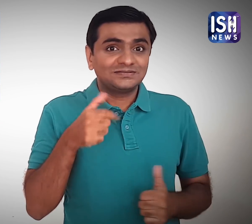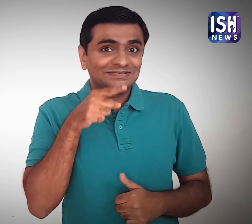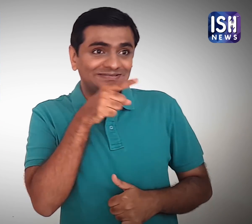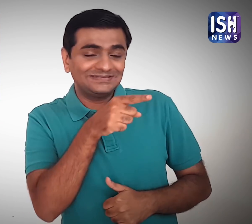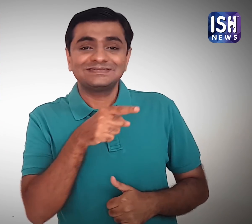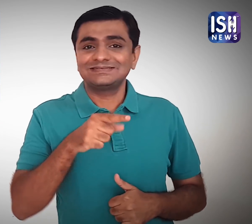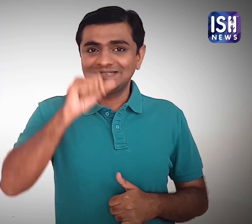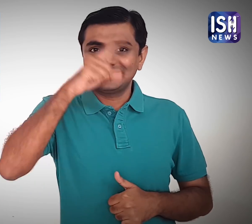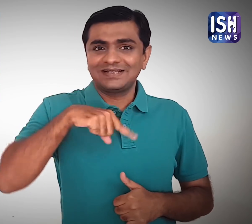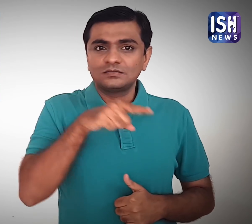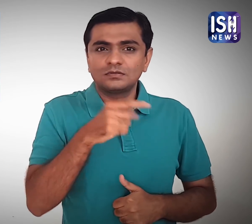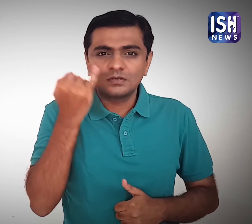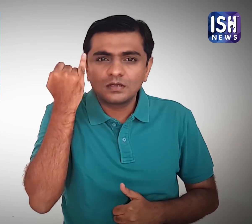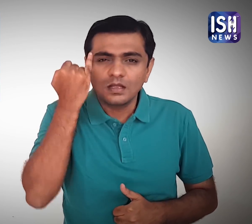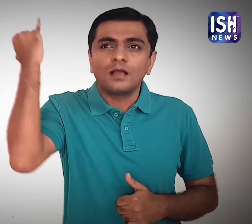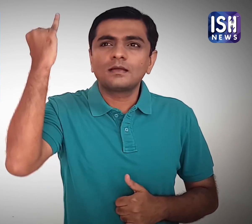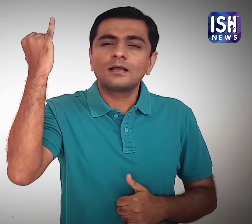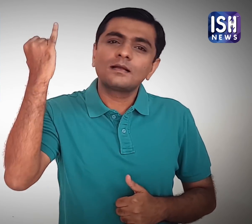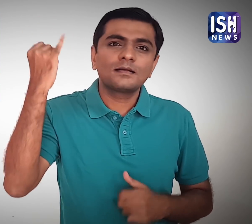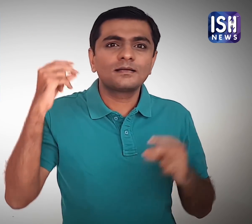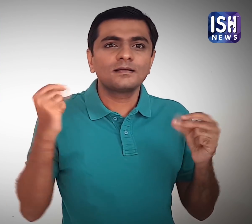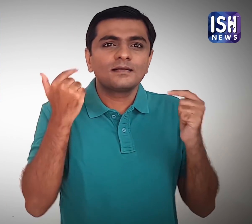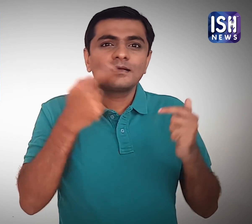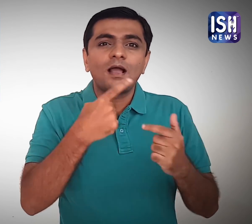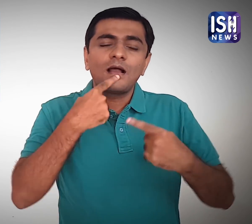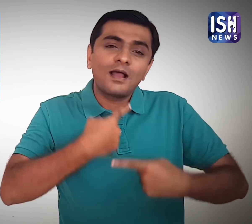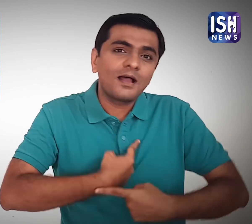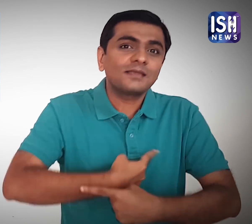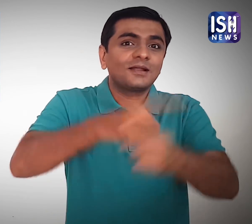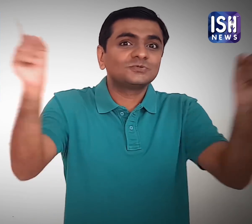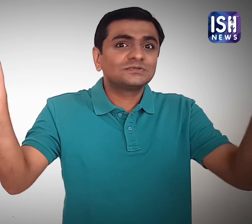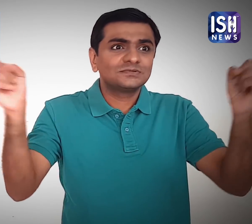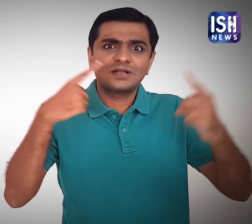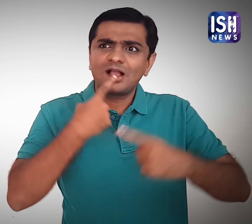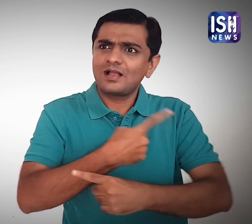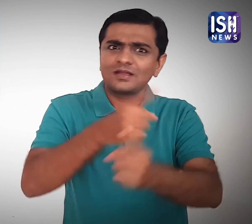The Health Ministry has even launched a competition.